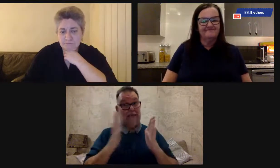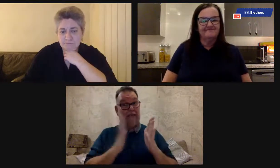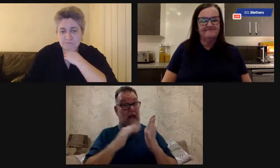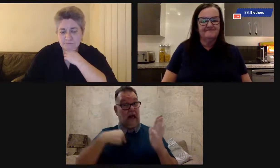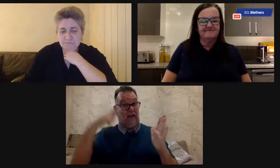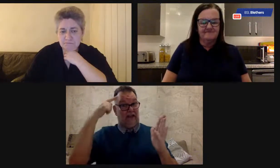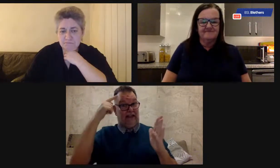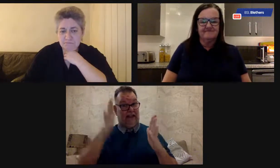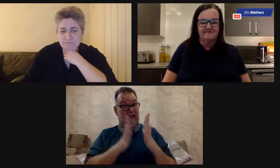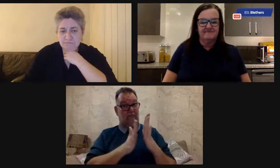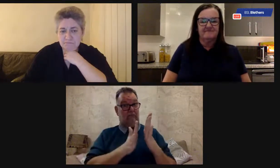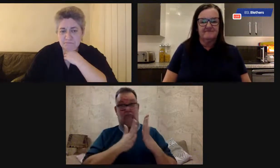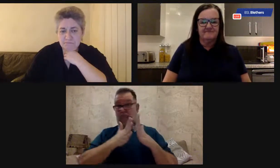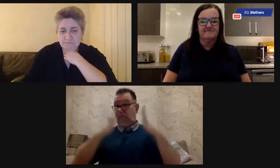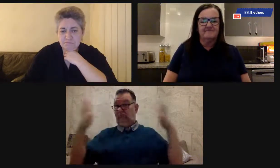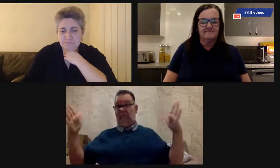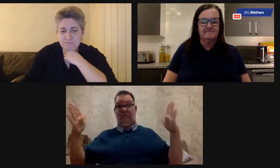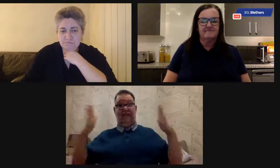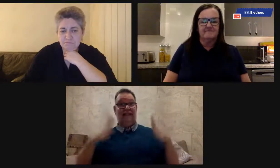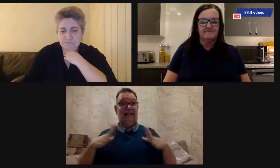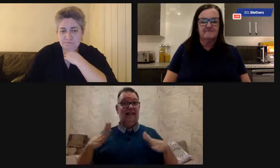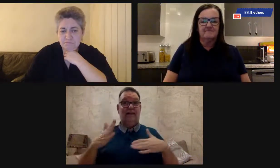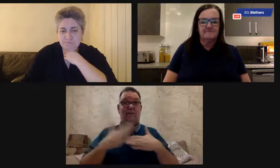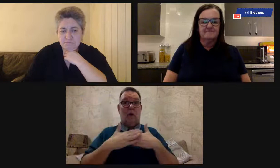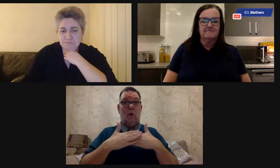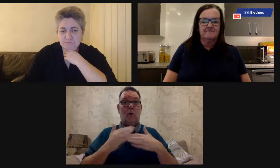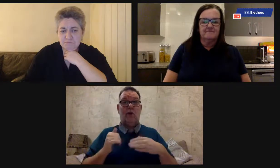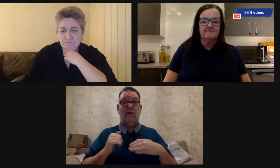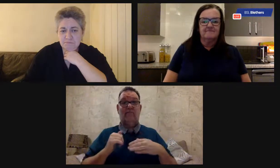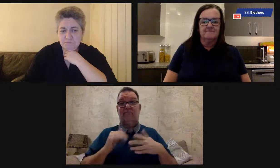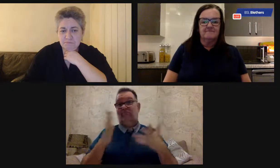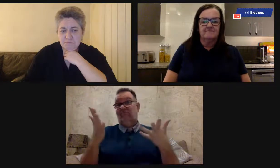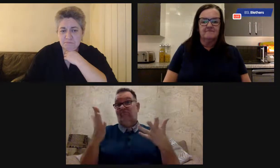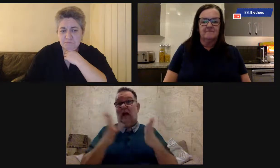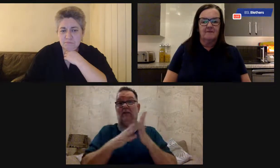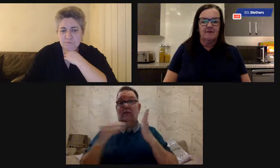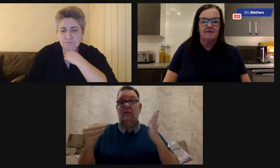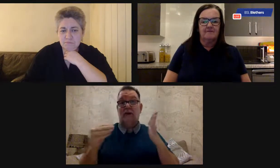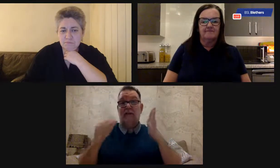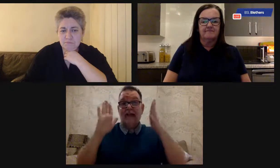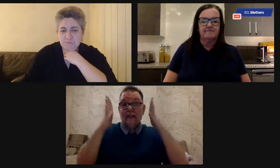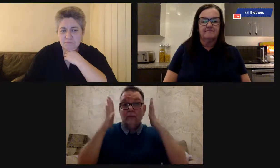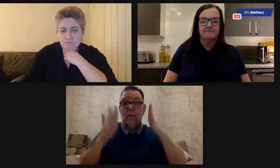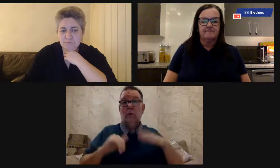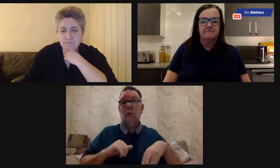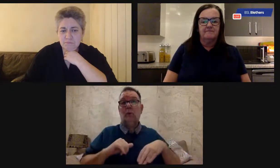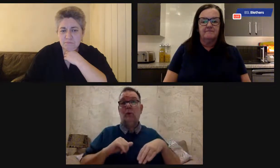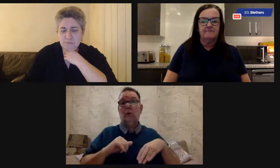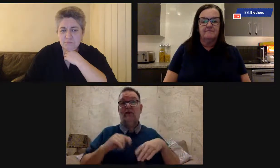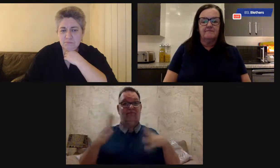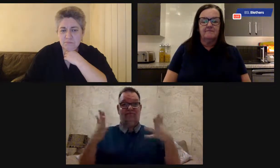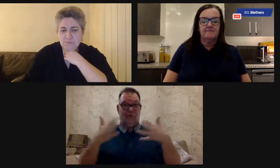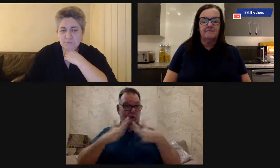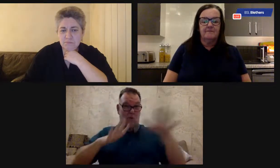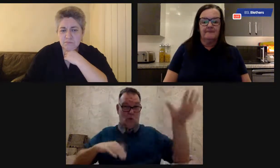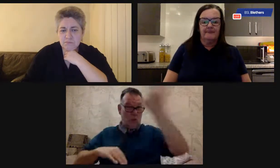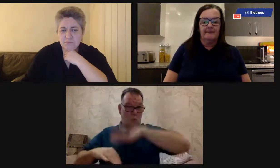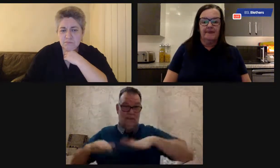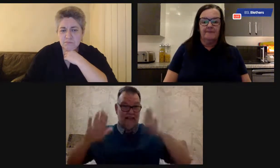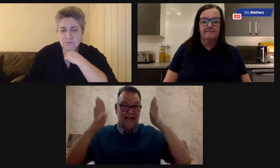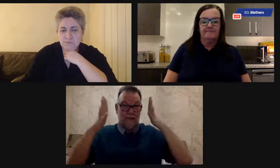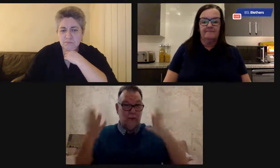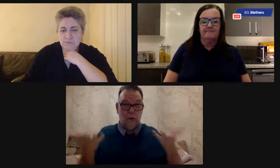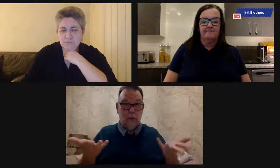worked it out that there wasn't a lot. The percentage was lower than we expected.